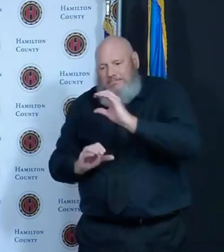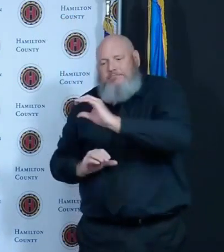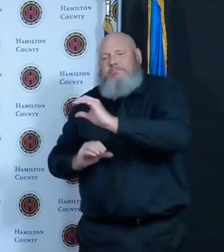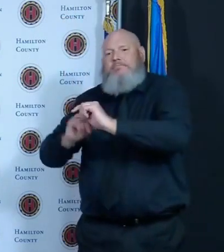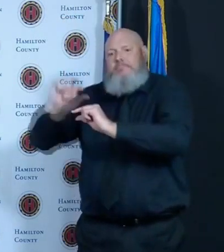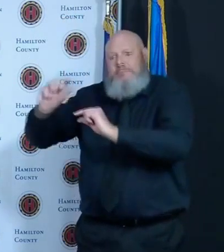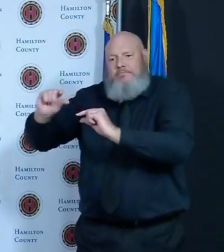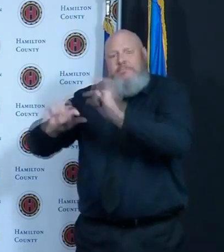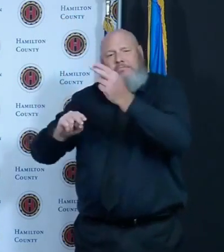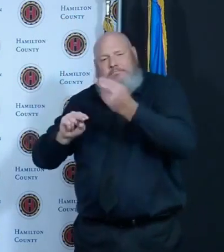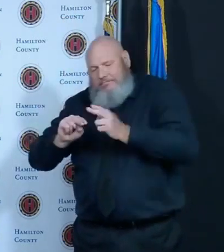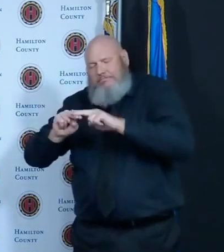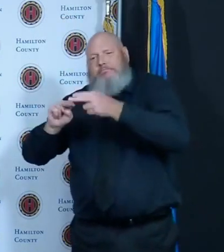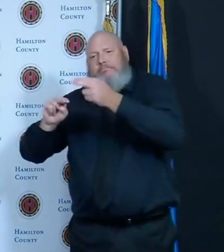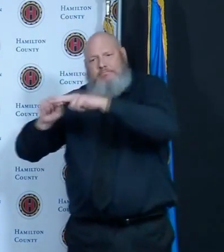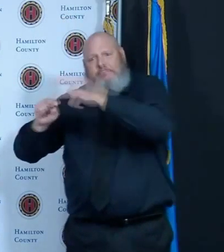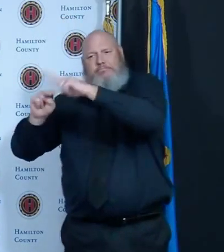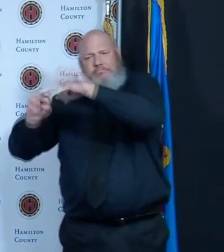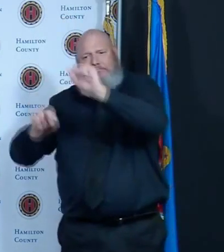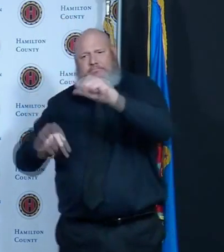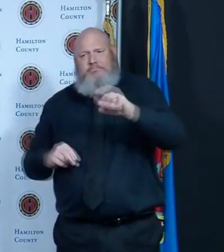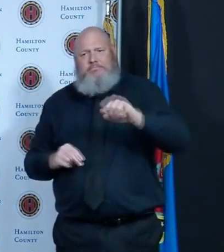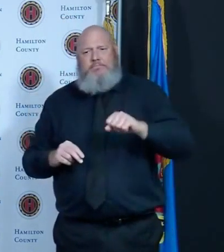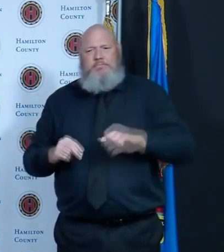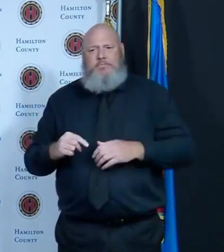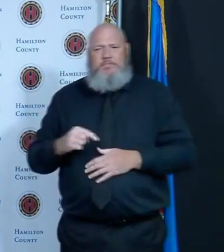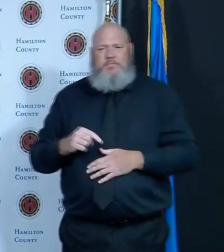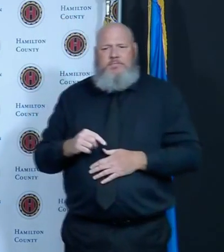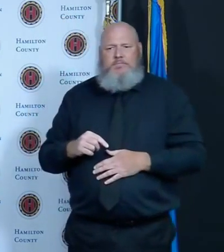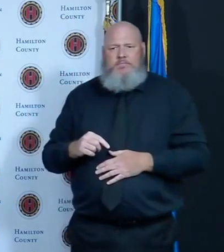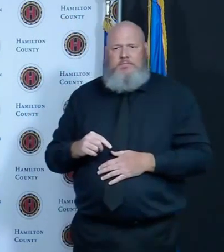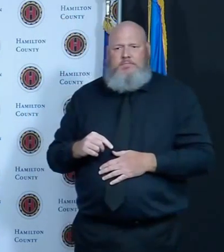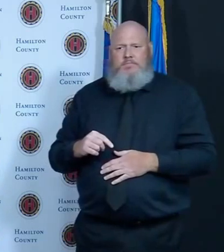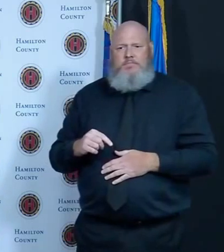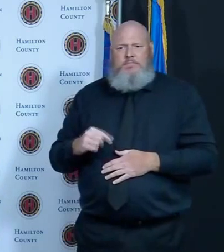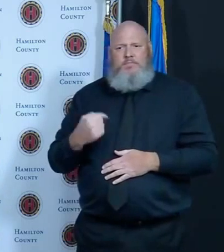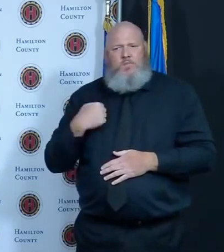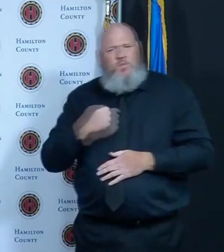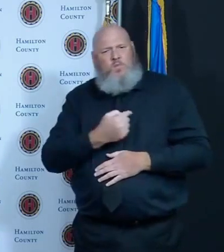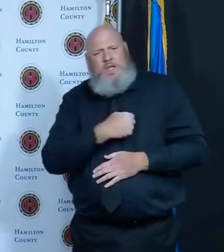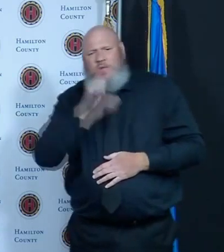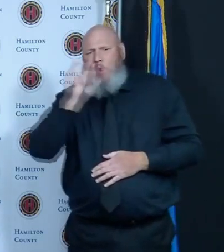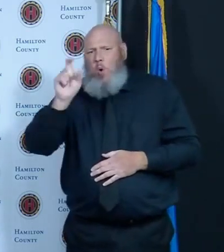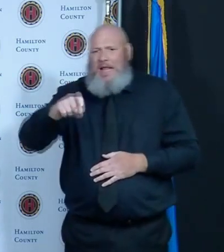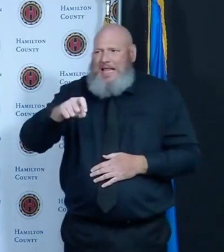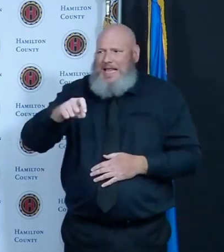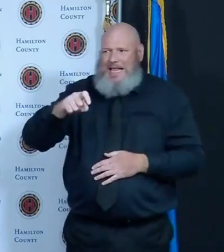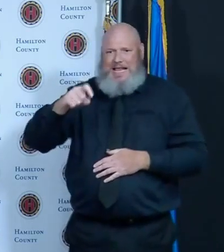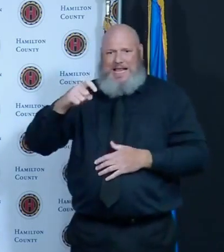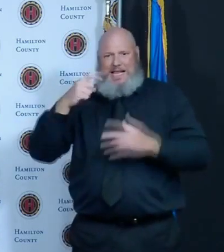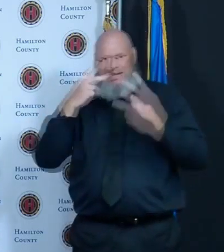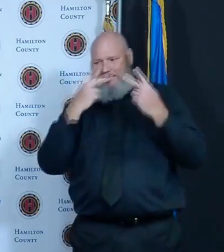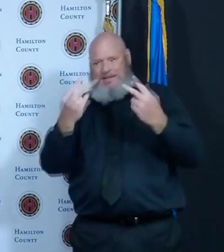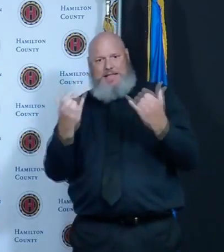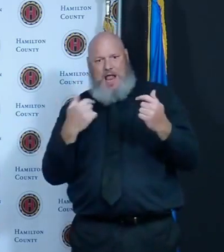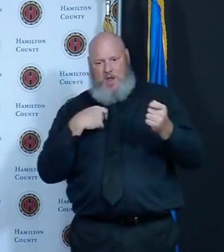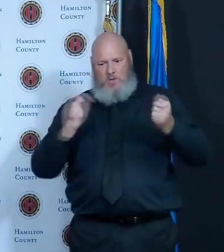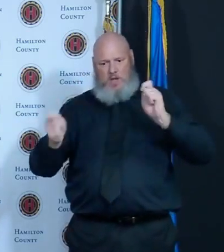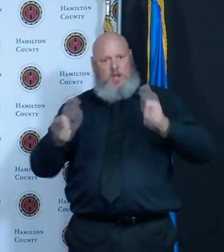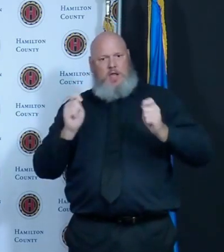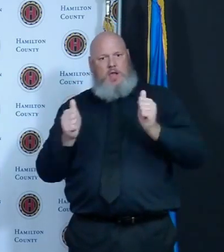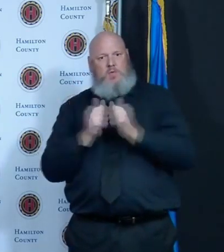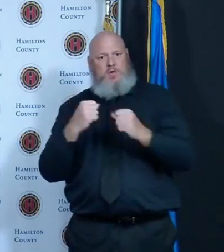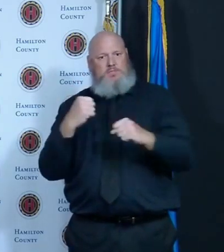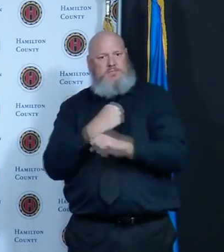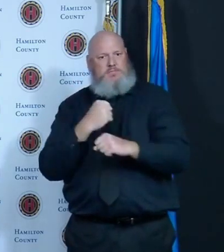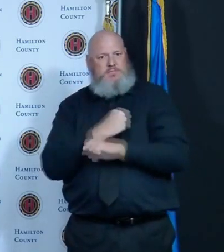need at Duke Energy Center. So I think it's really good news. And comparatively, we're doing really well in Hamilton County. And